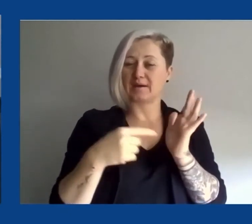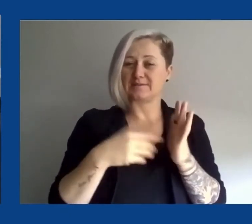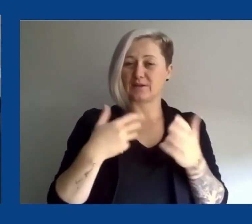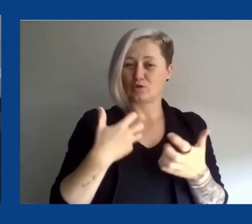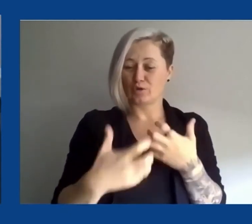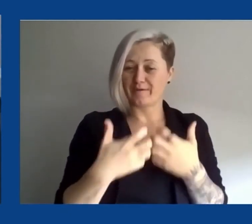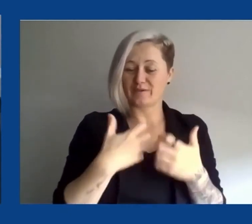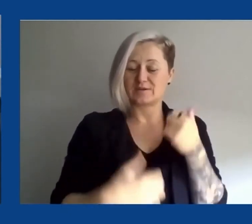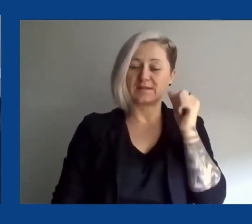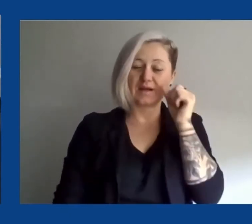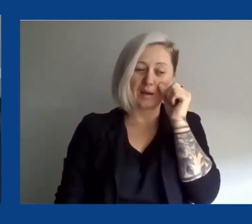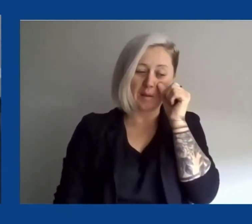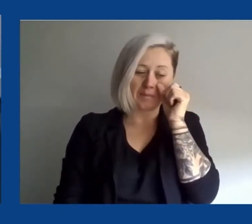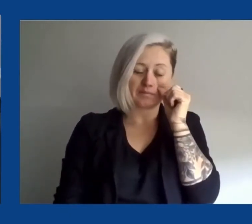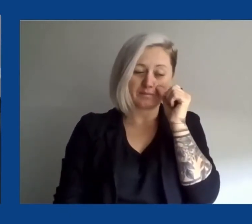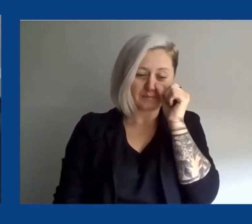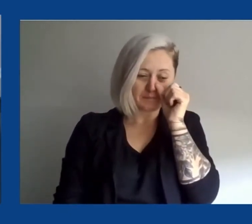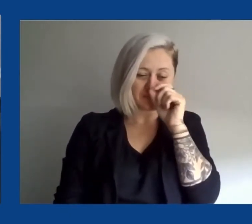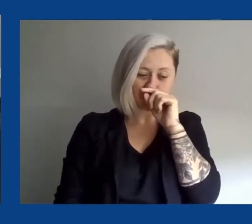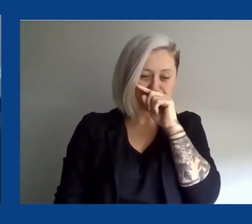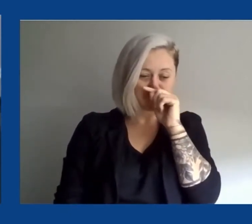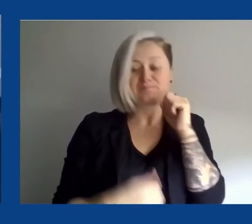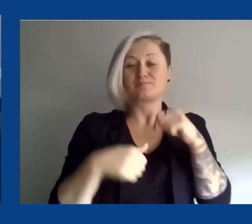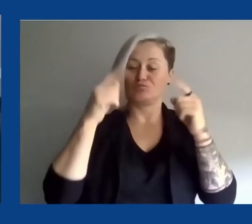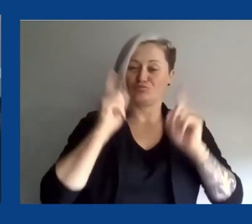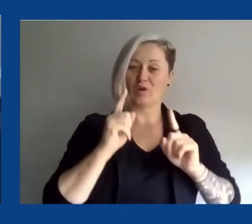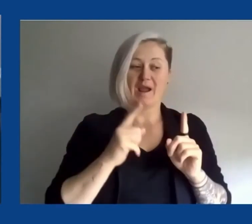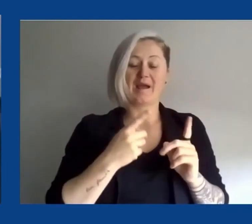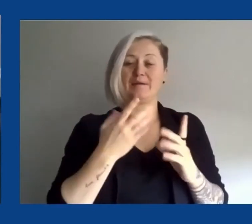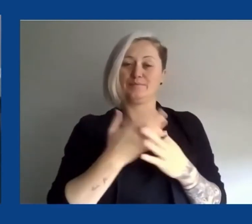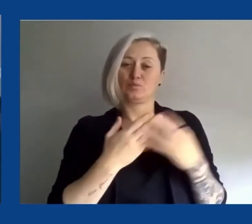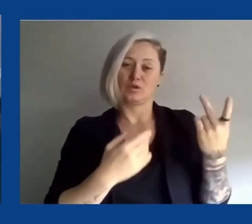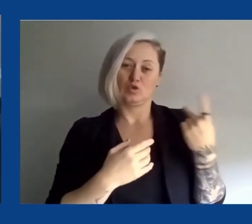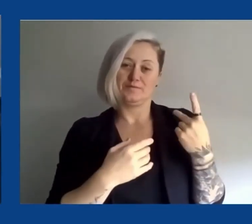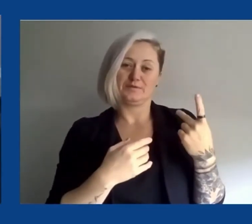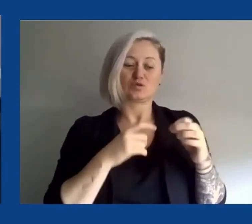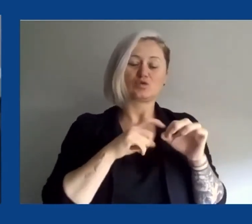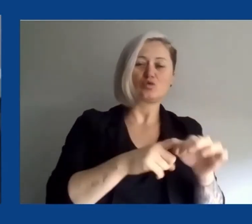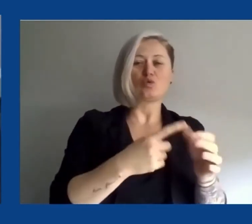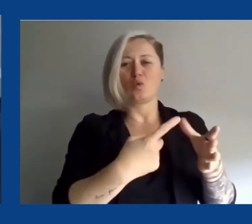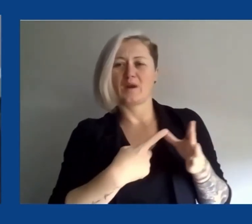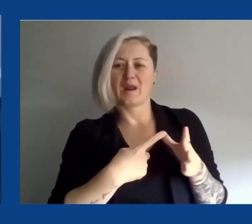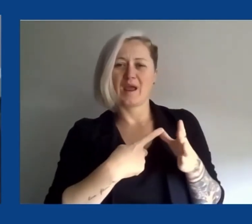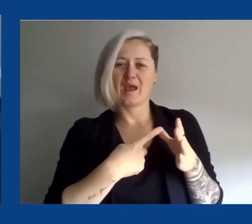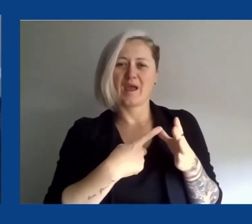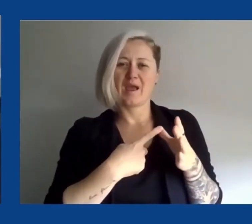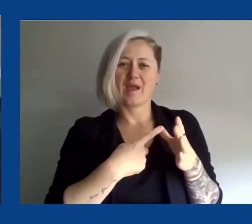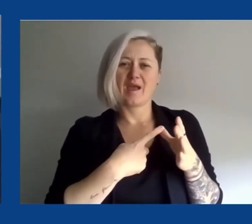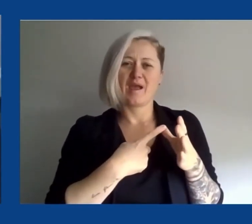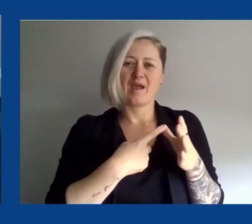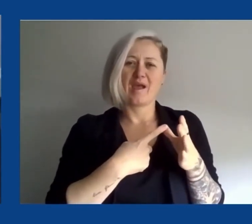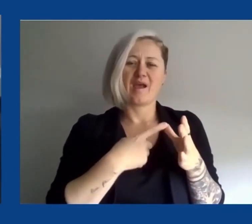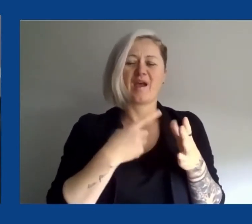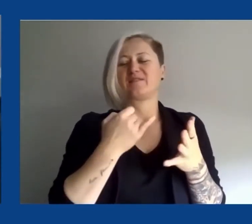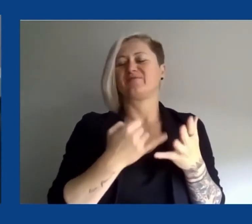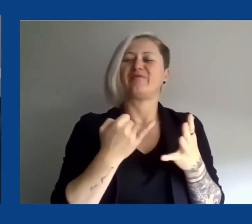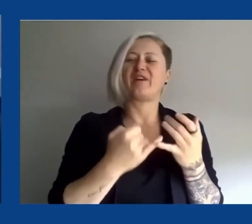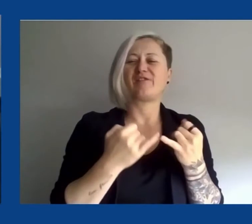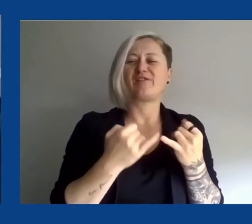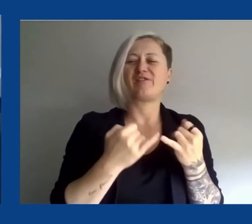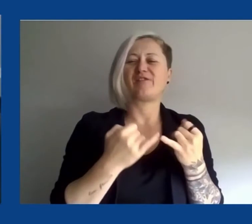session today between the two of us is a Q&A session. It's very informal. It's not a